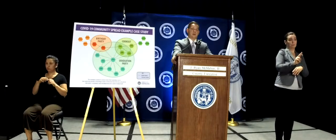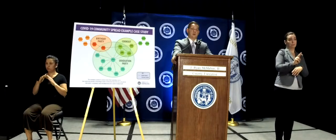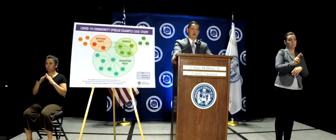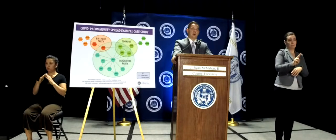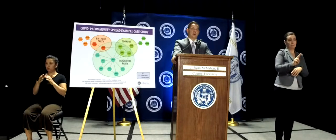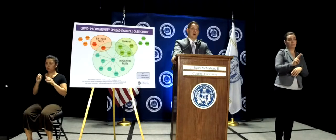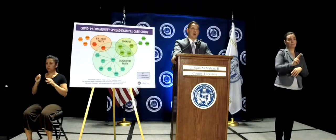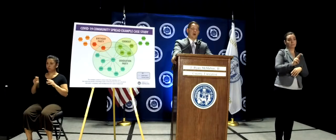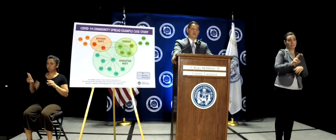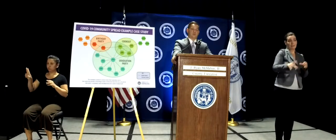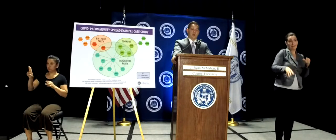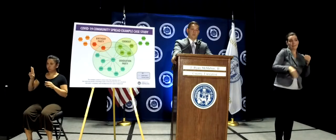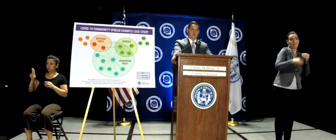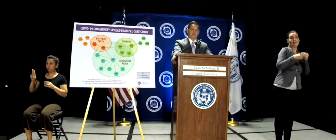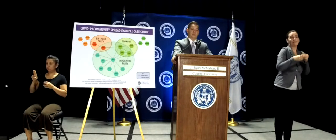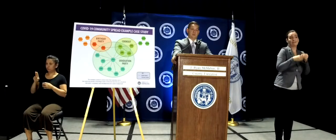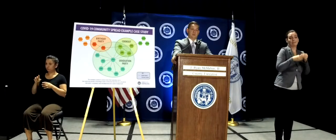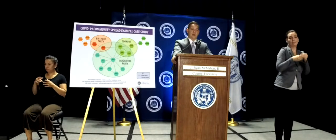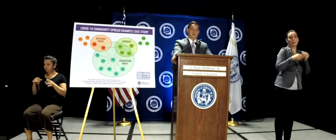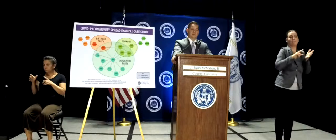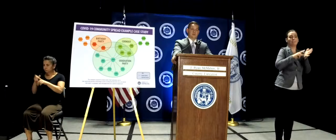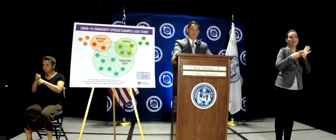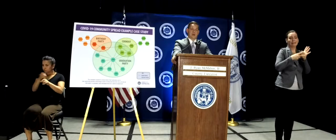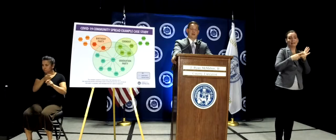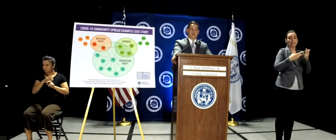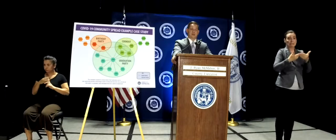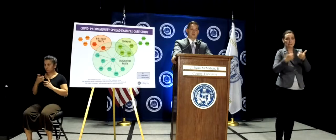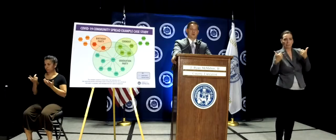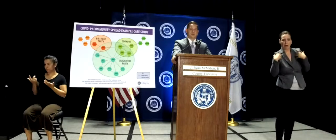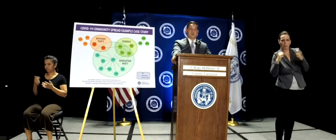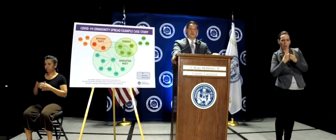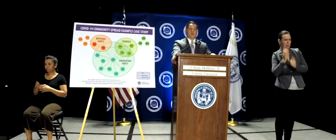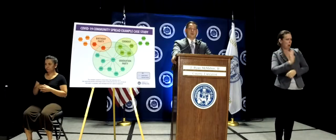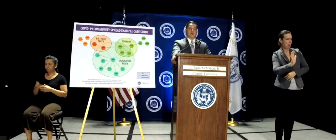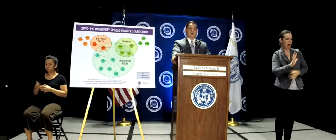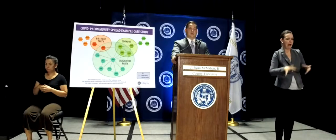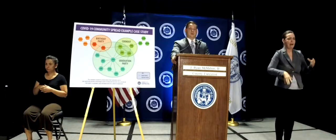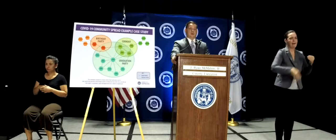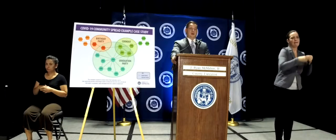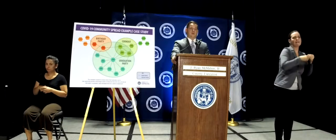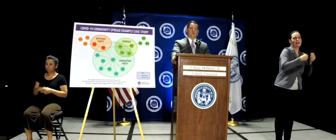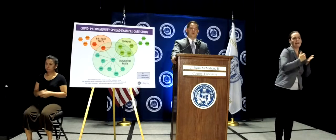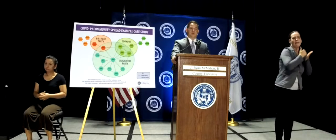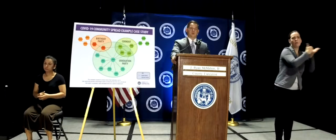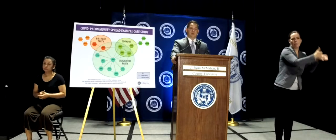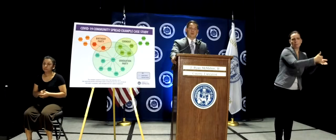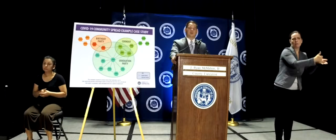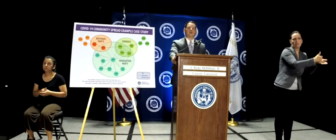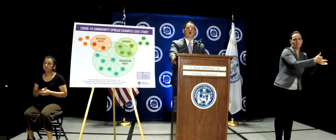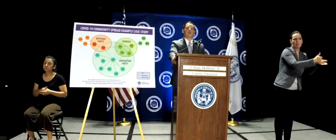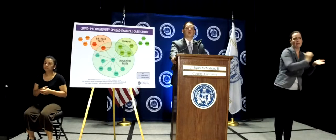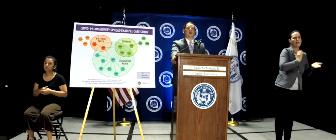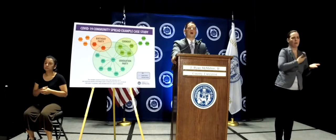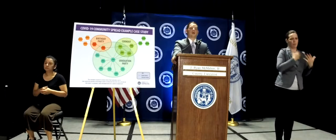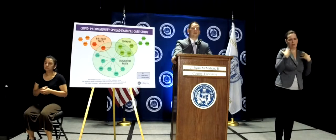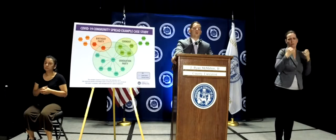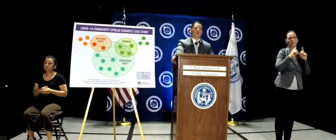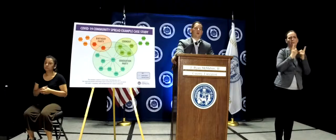are not, our health department has to do the contact tracing and for this community.